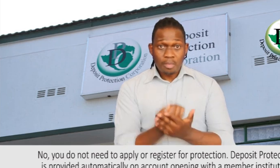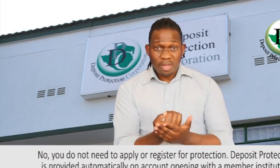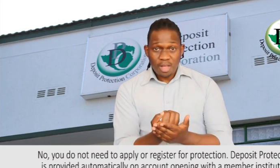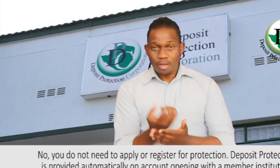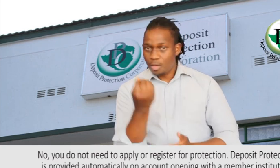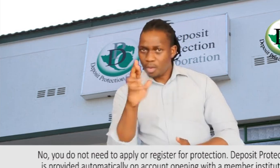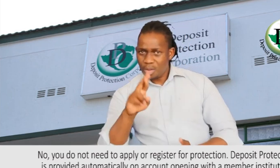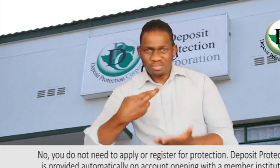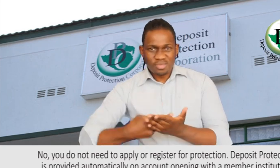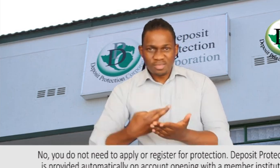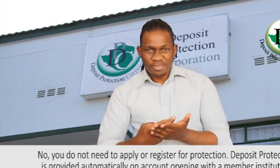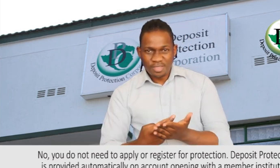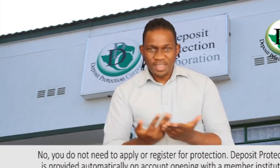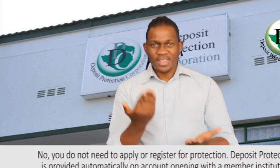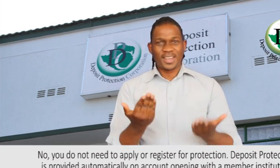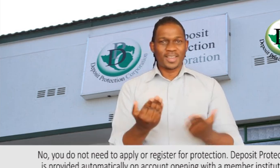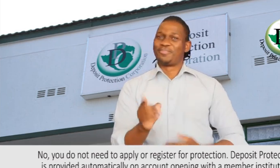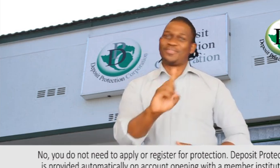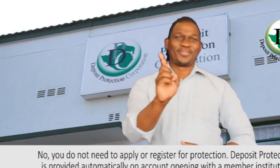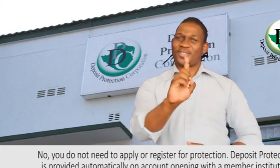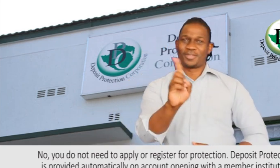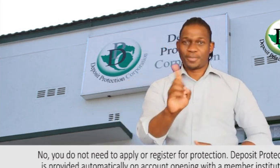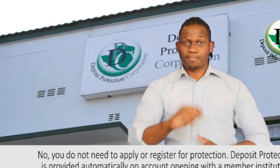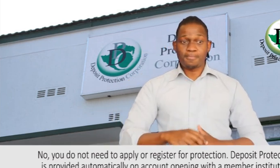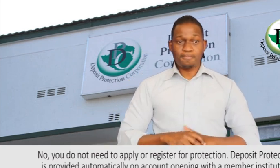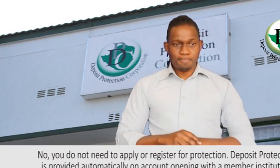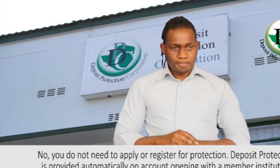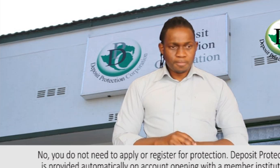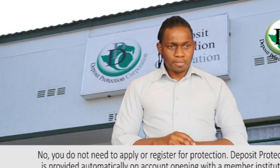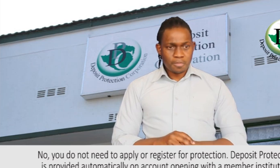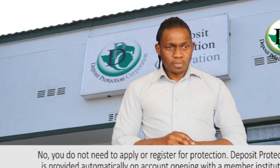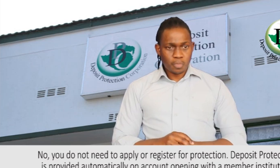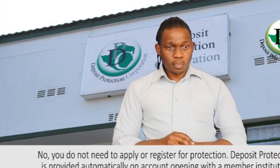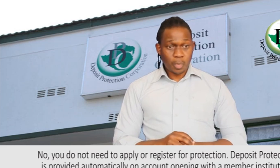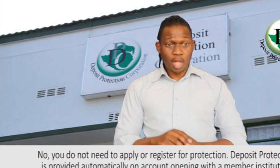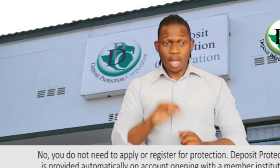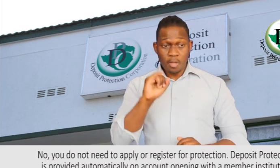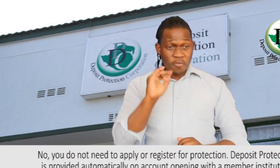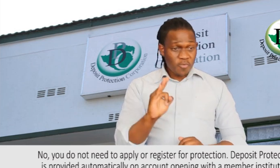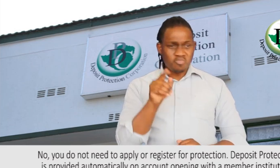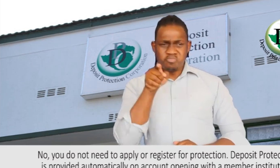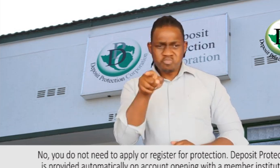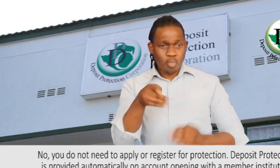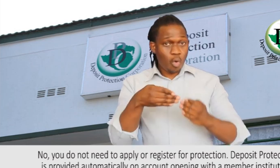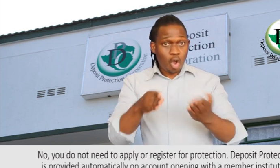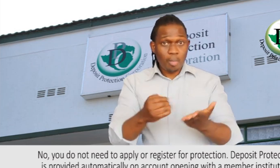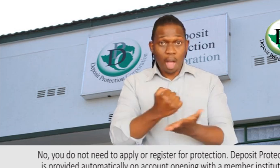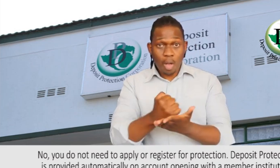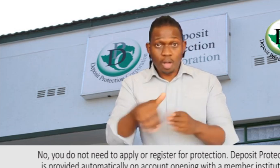No, you do not need to apply or register for protection. Deposit protection is provided automatically on your account opening with a